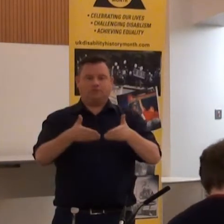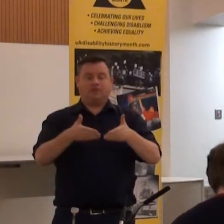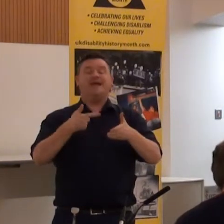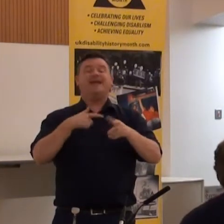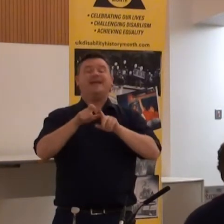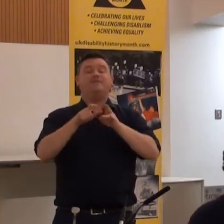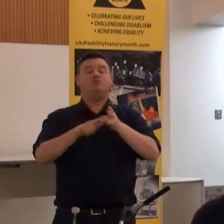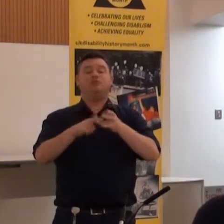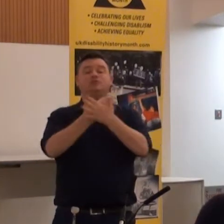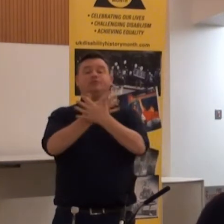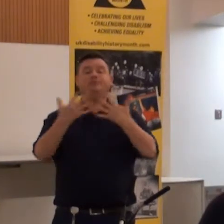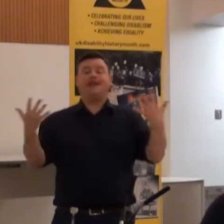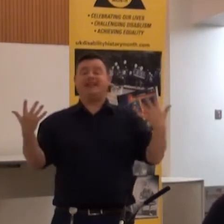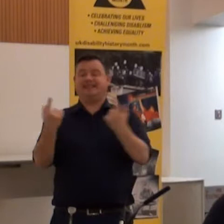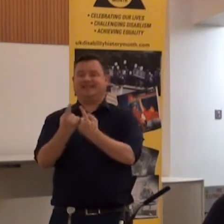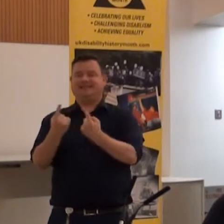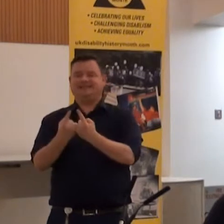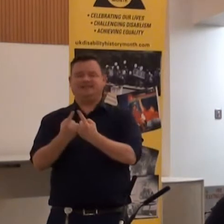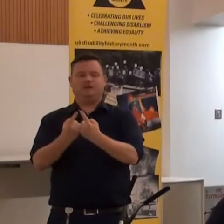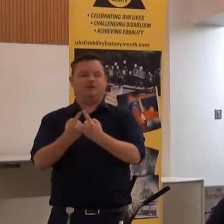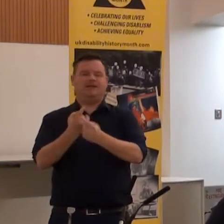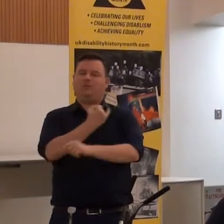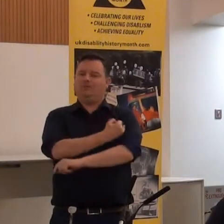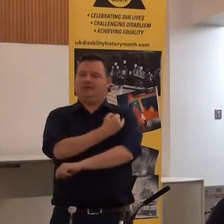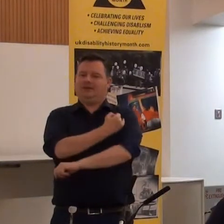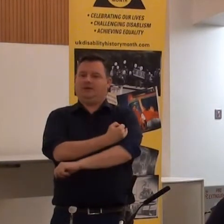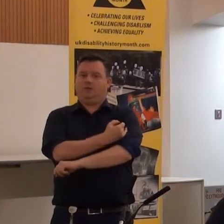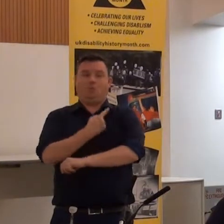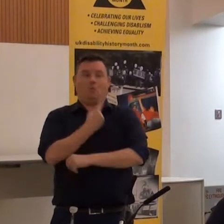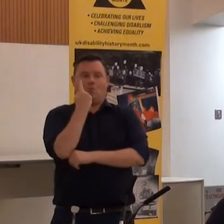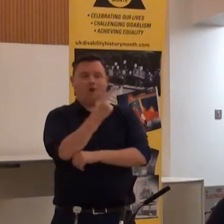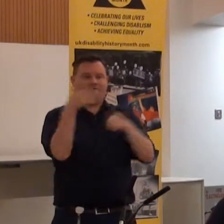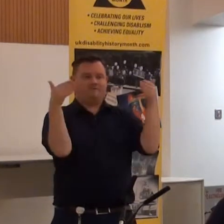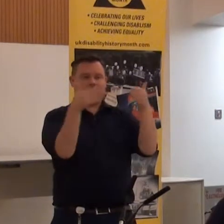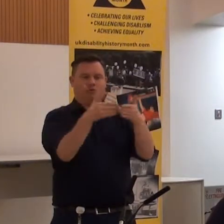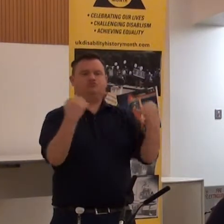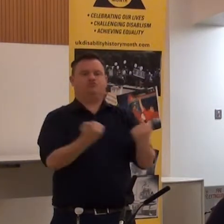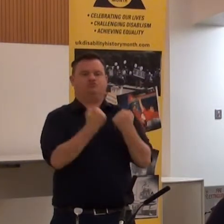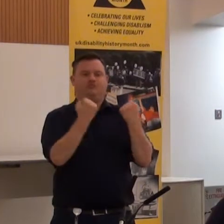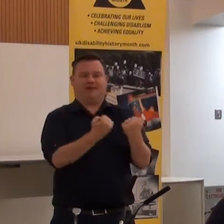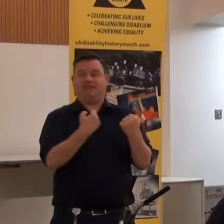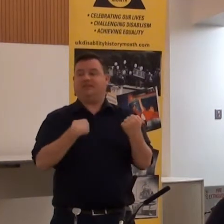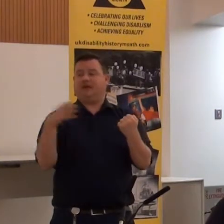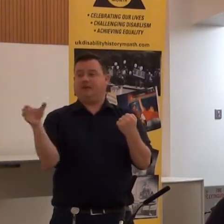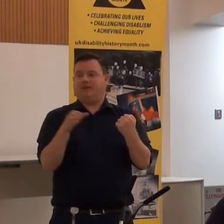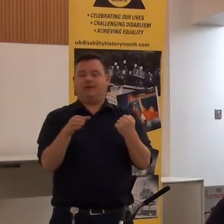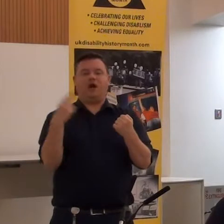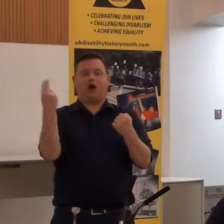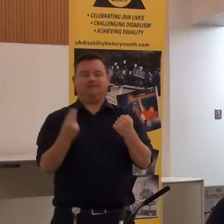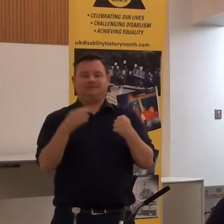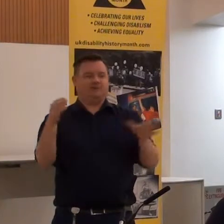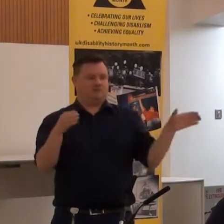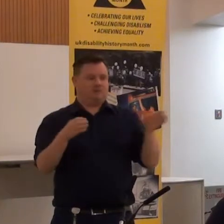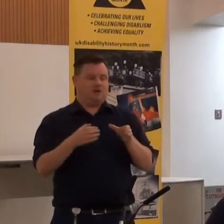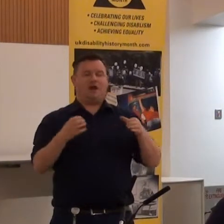and do too many things, we will dissipate again. We need to find our focus, and that includes artists, it includes activists, it